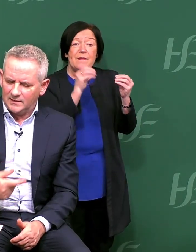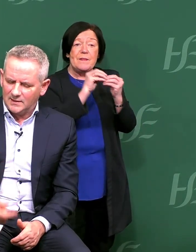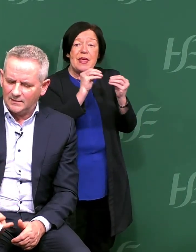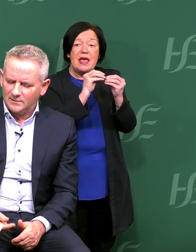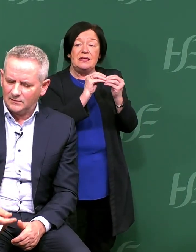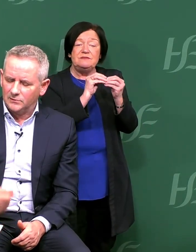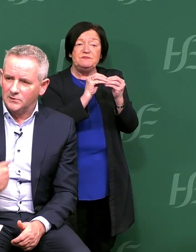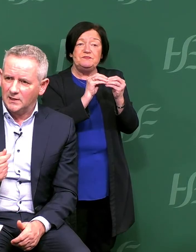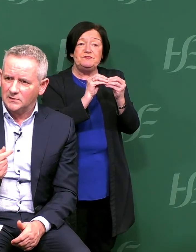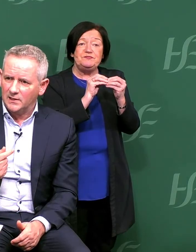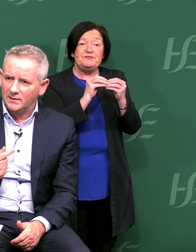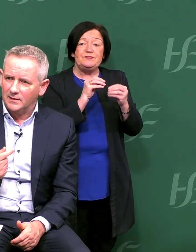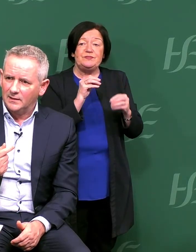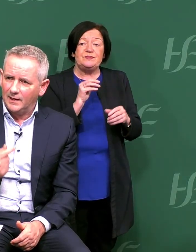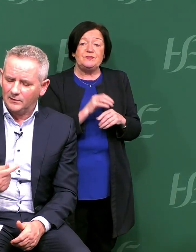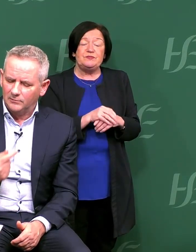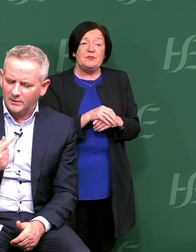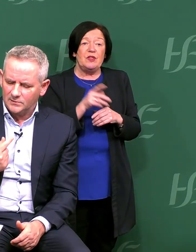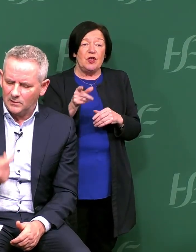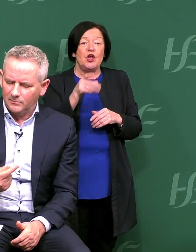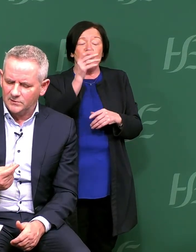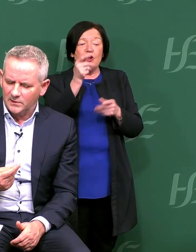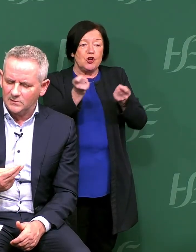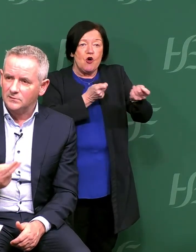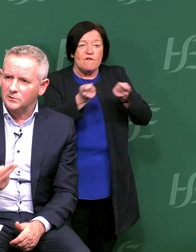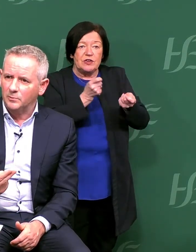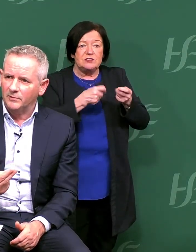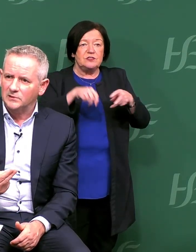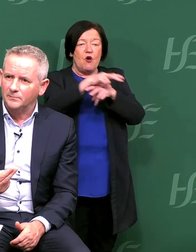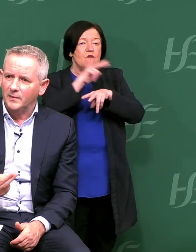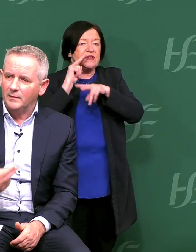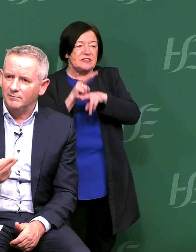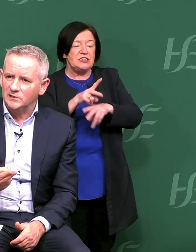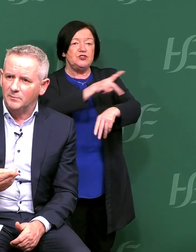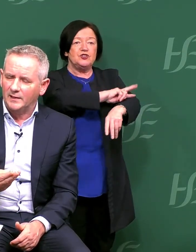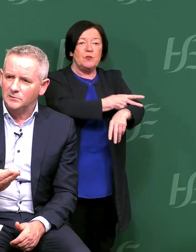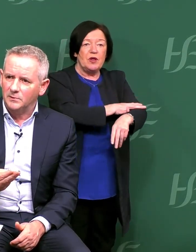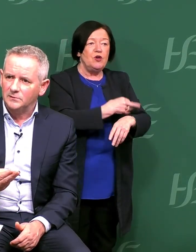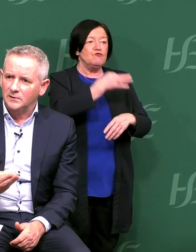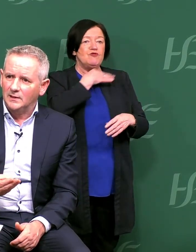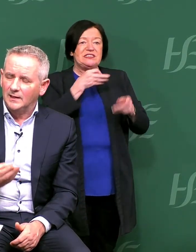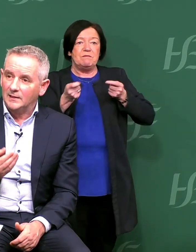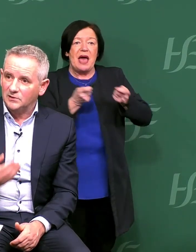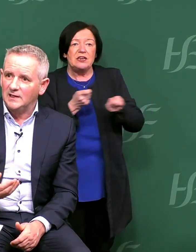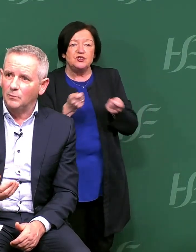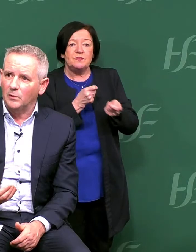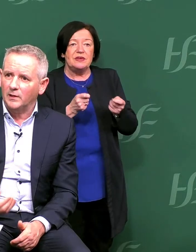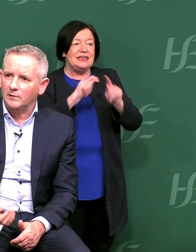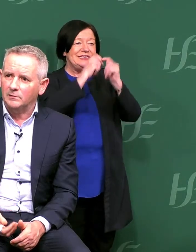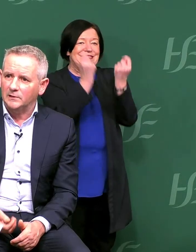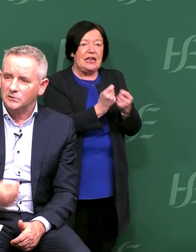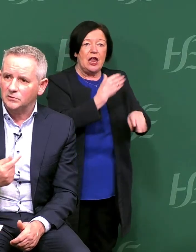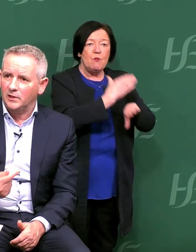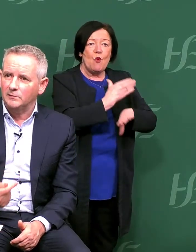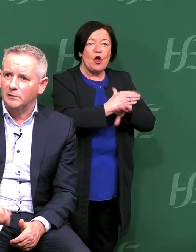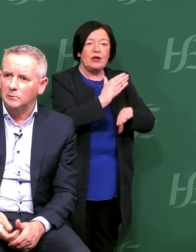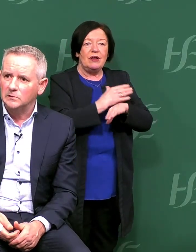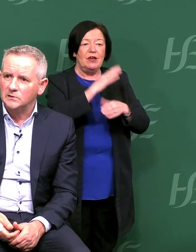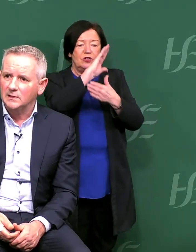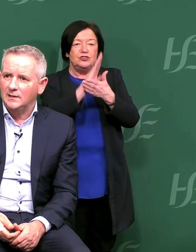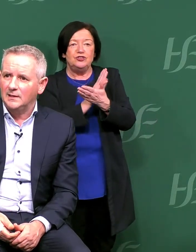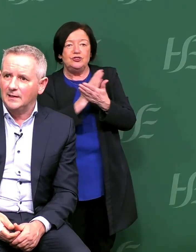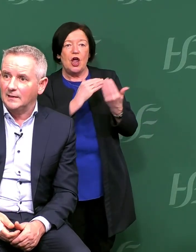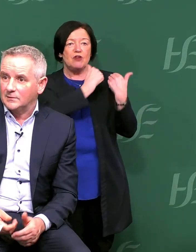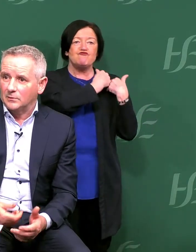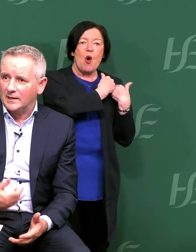so as Anne had said, it touches things like governance, oversight, supervision, risk management, team working across shared